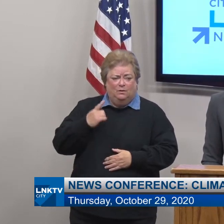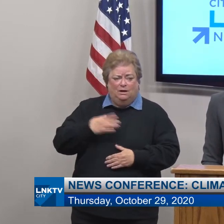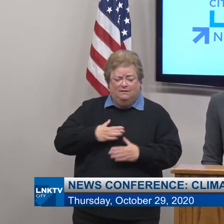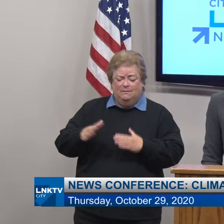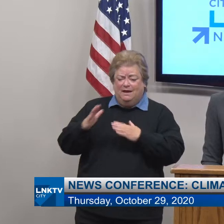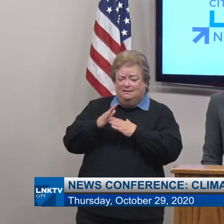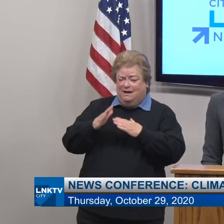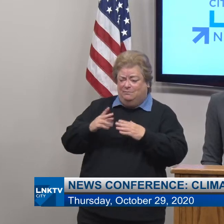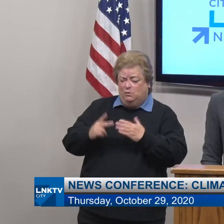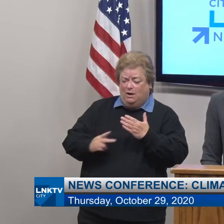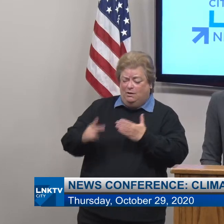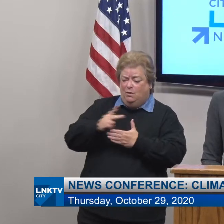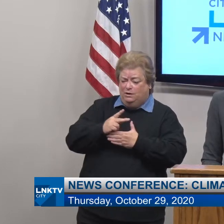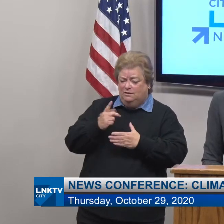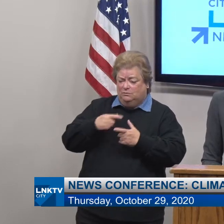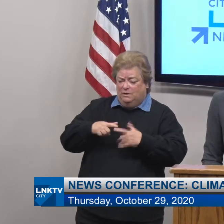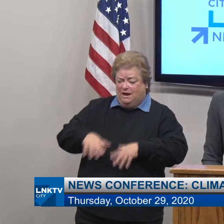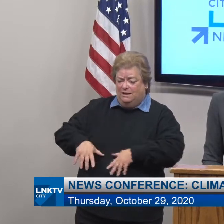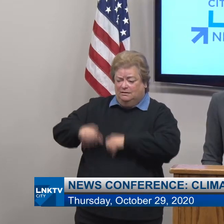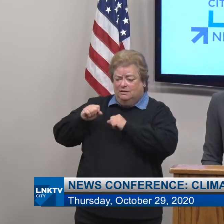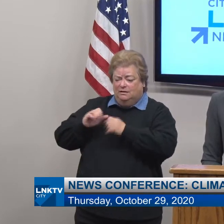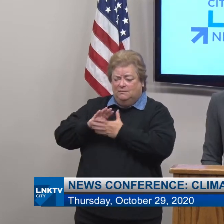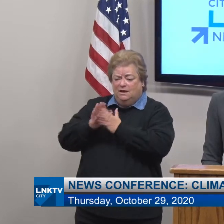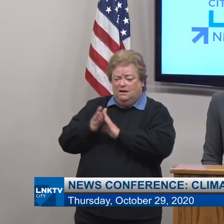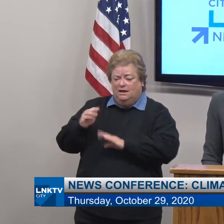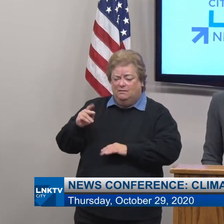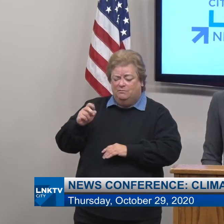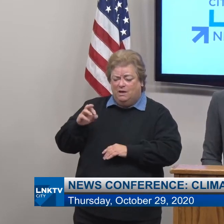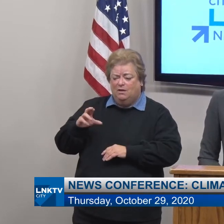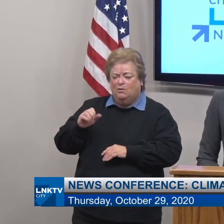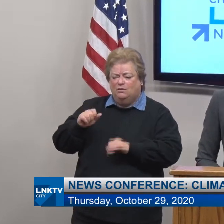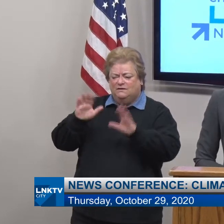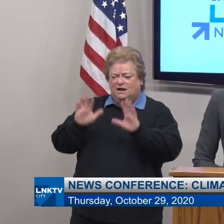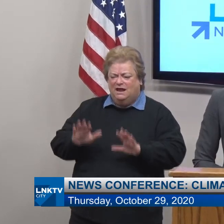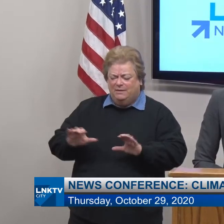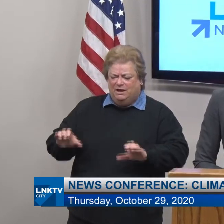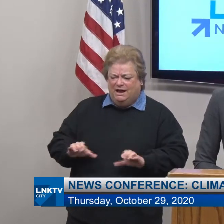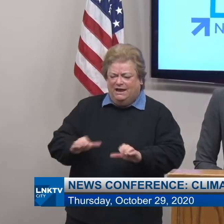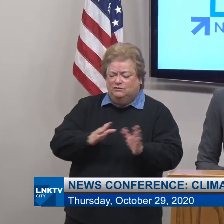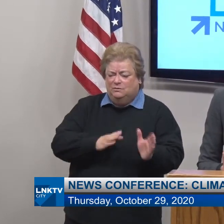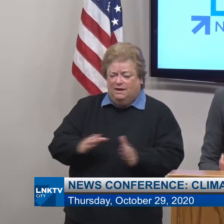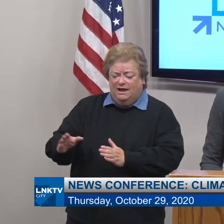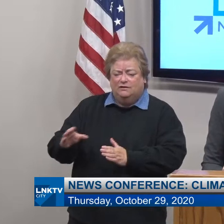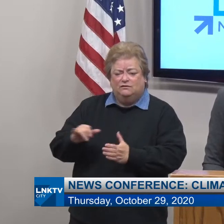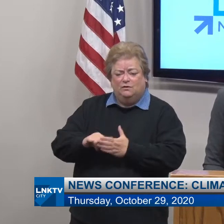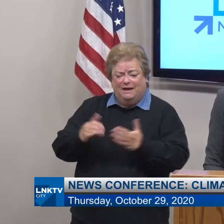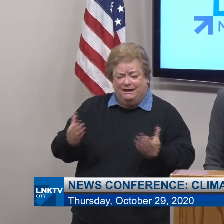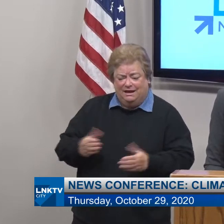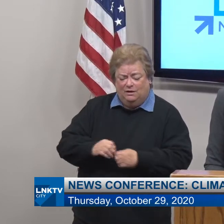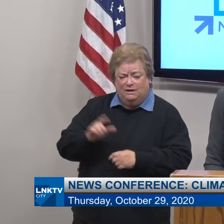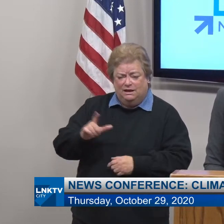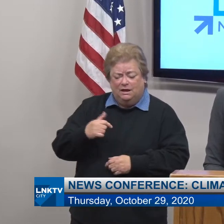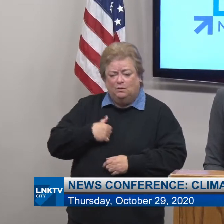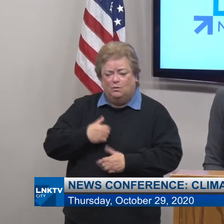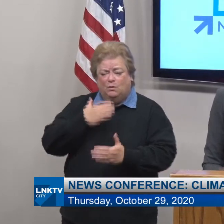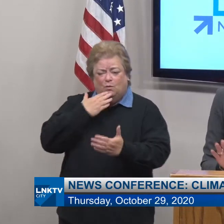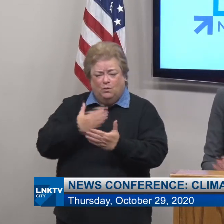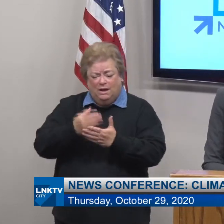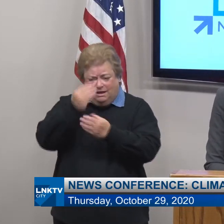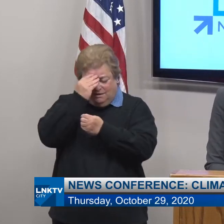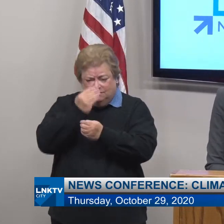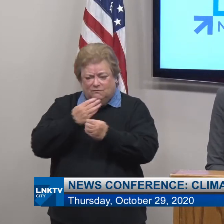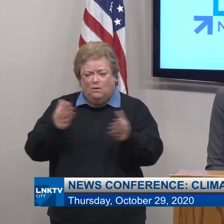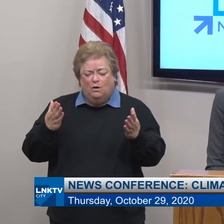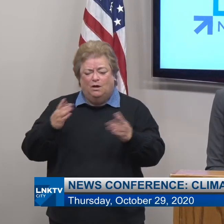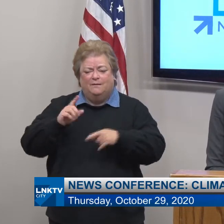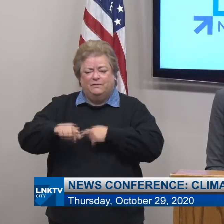priorities after taking office last year was to commission a climate action plan so that here in Lincoln, we would be well informed